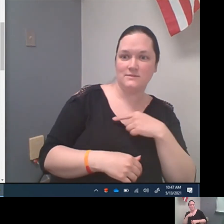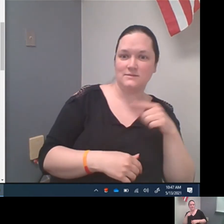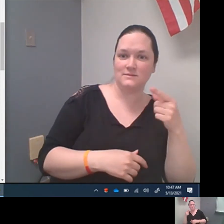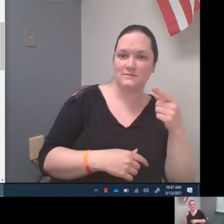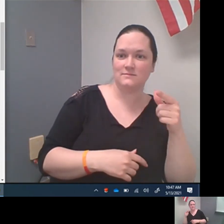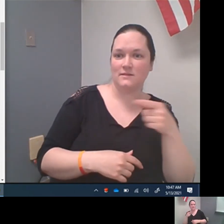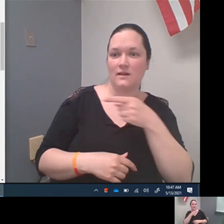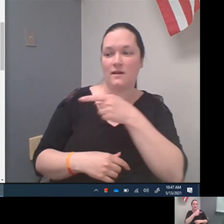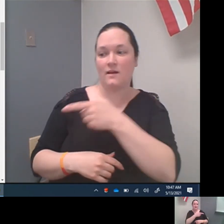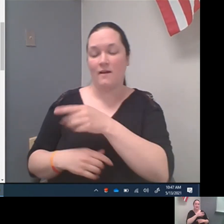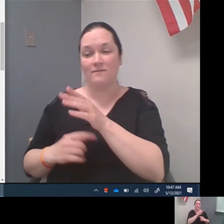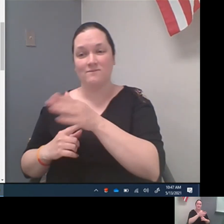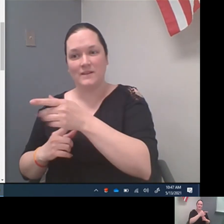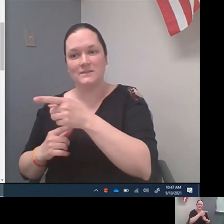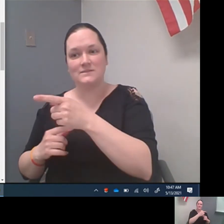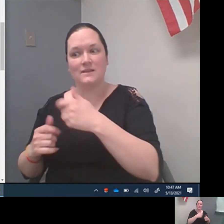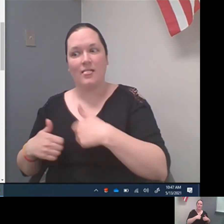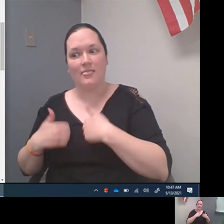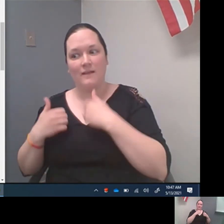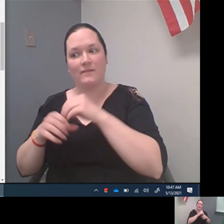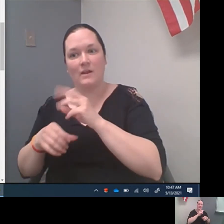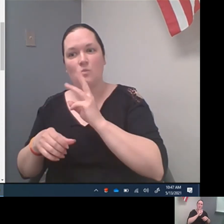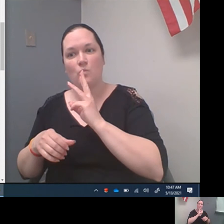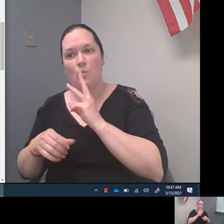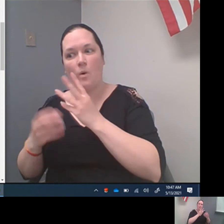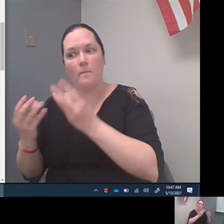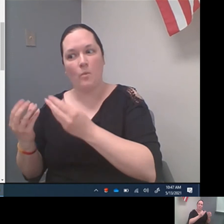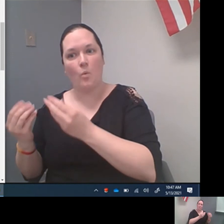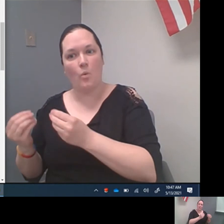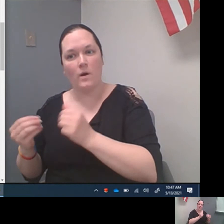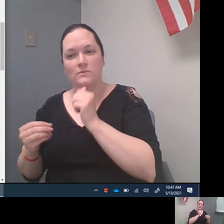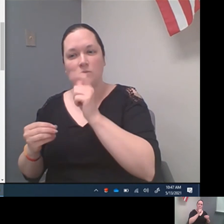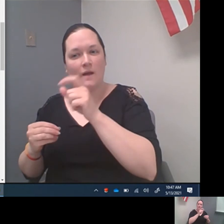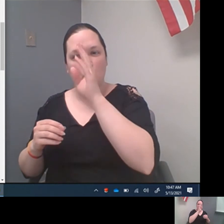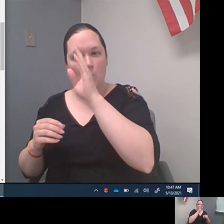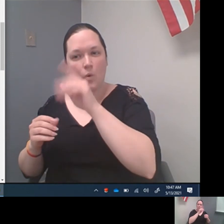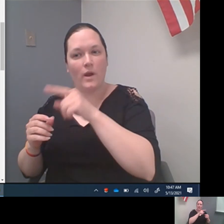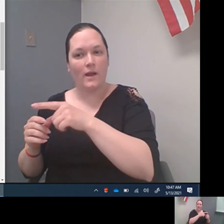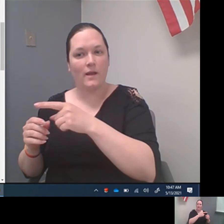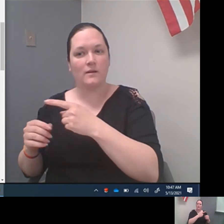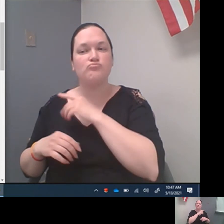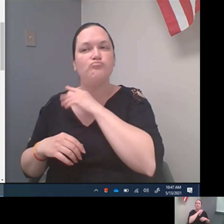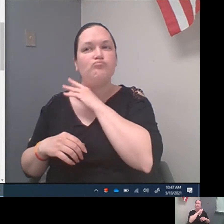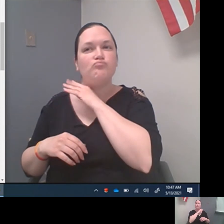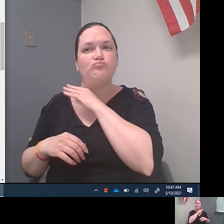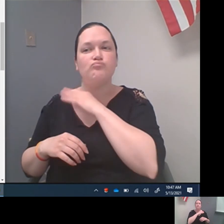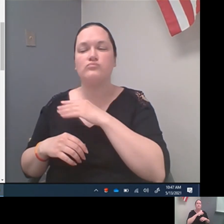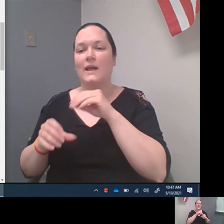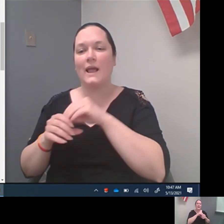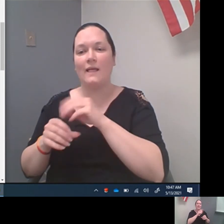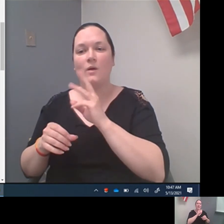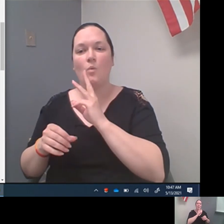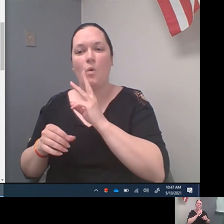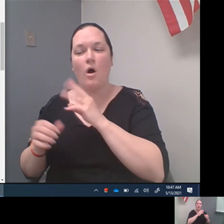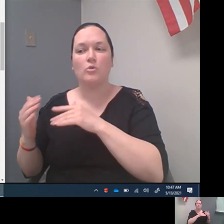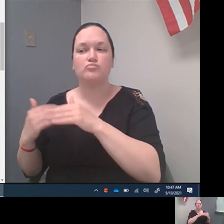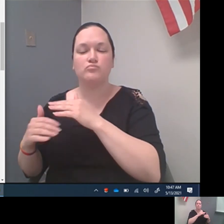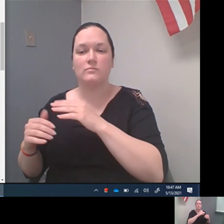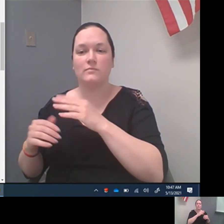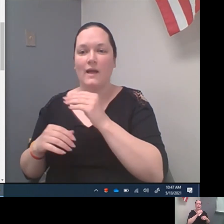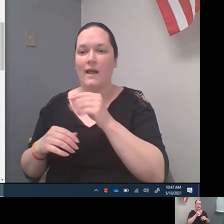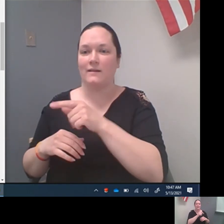fish live in an area that's really, really moist, so they don't have to worry about that. And so their gills just sit right out in the water. But they also live in an area